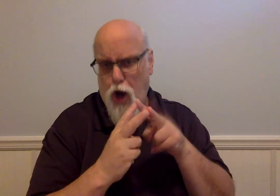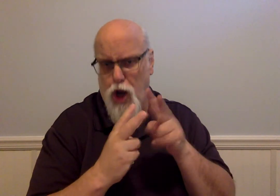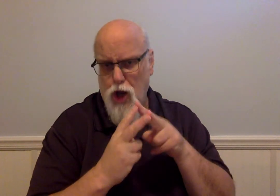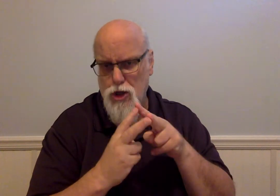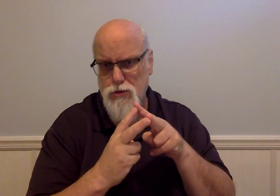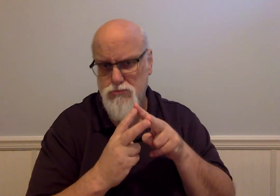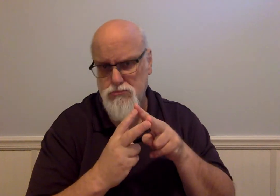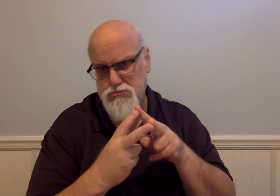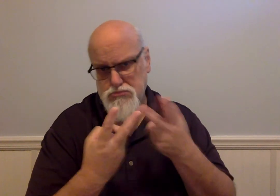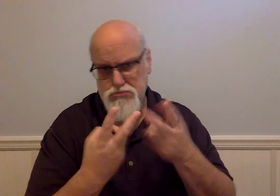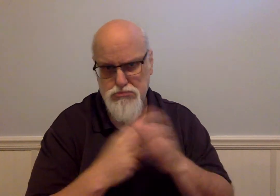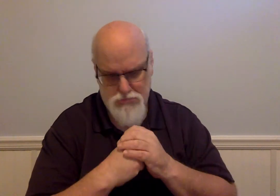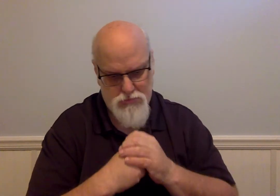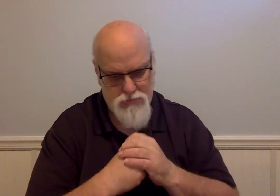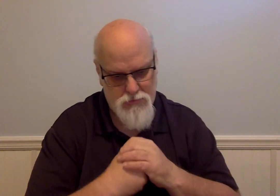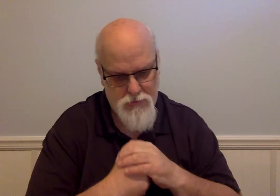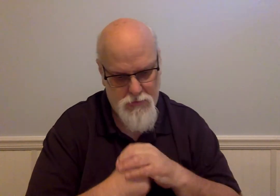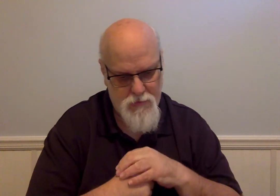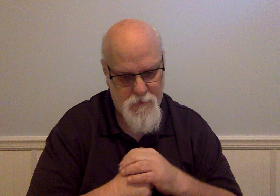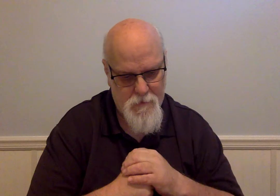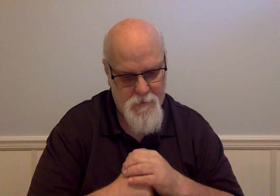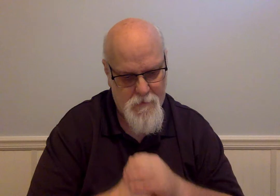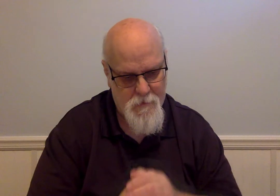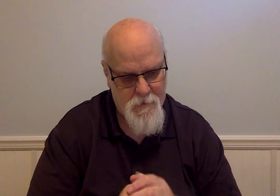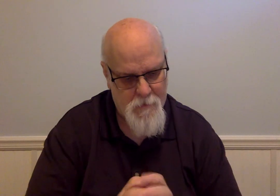So a partner, a couple.